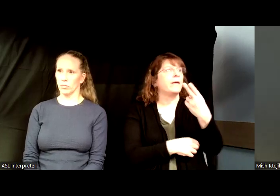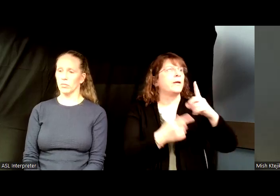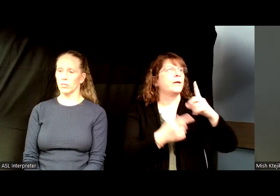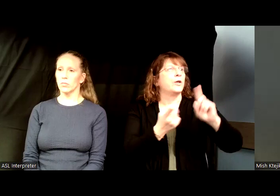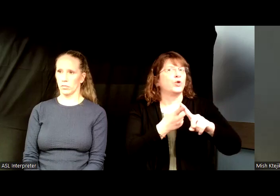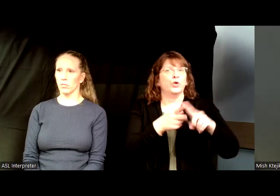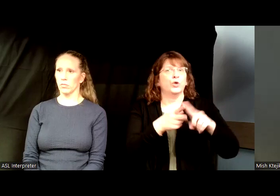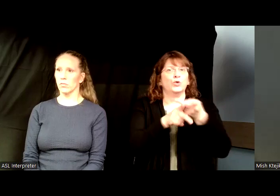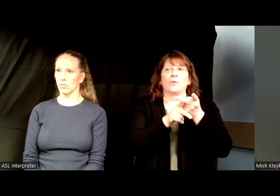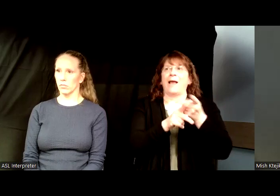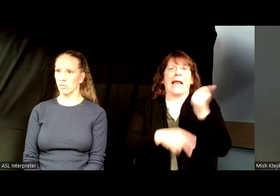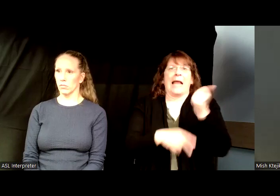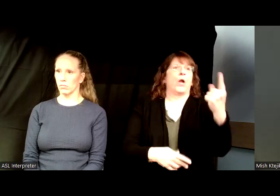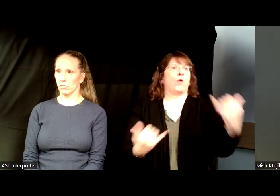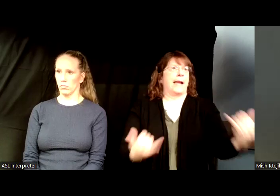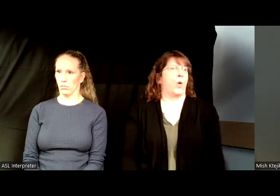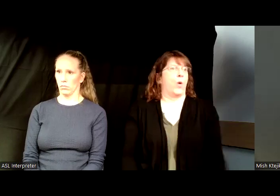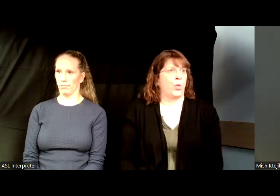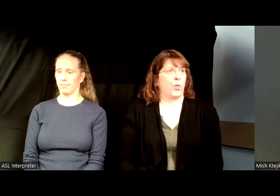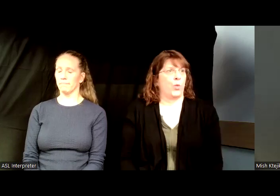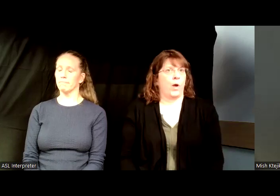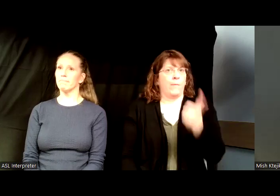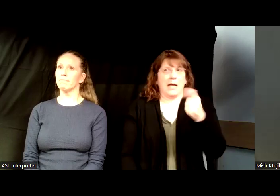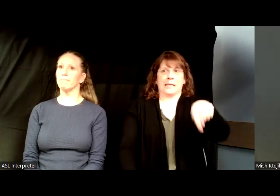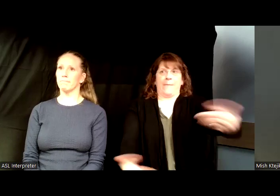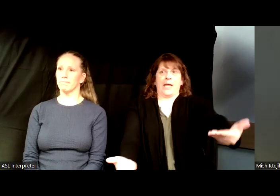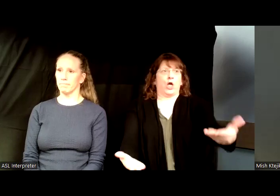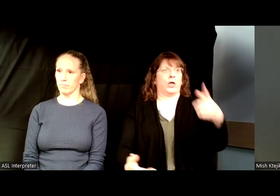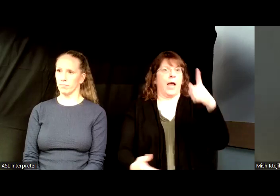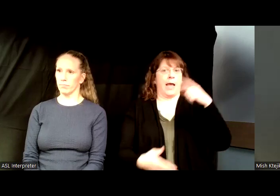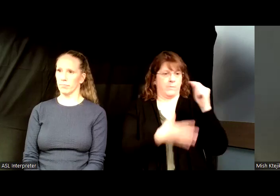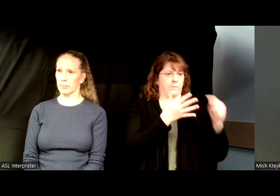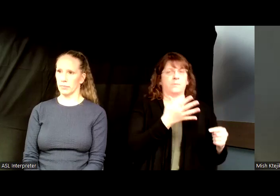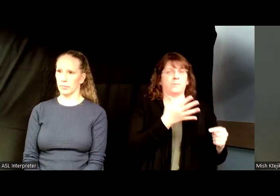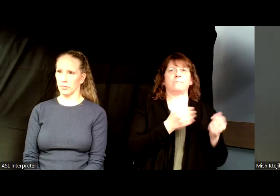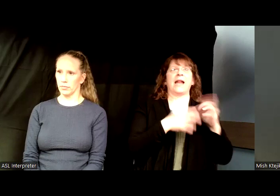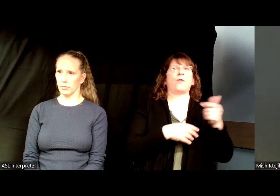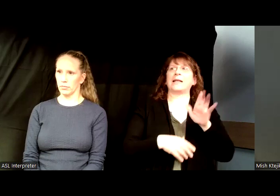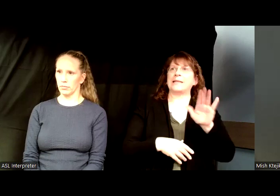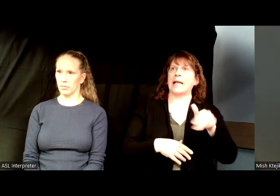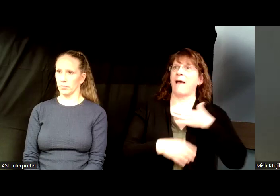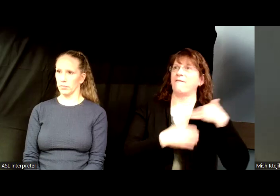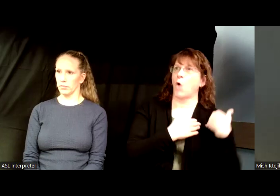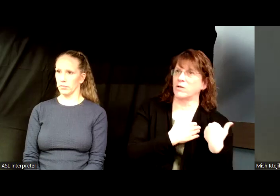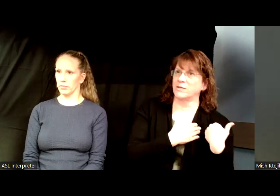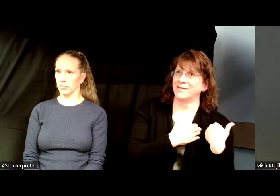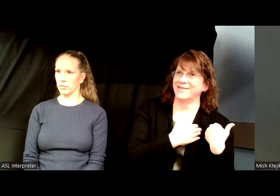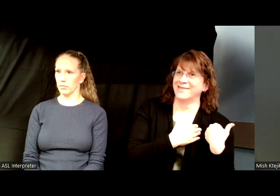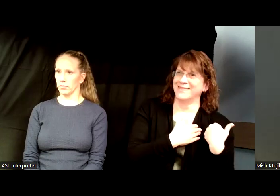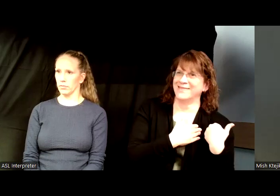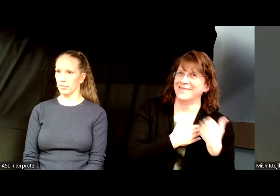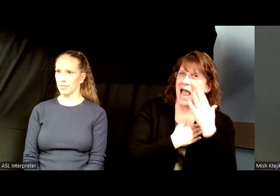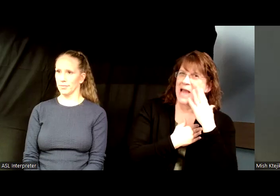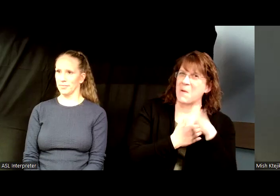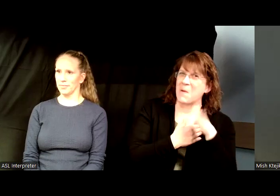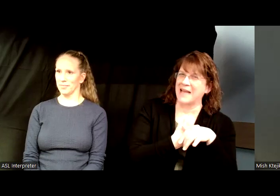bandwidth to supervise anyone right now, because I'm here. I have a lot of other obligations. I know